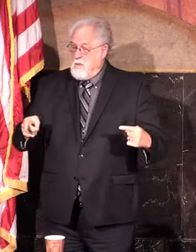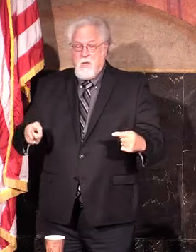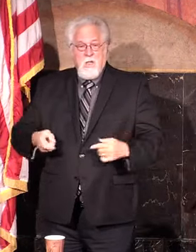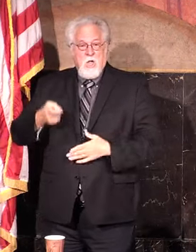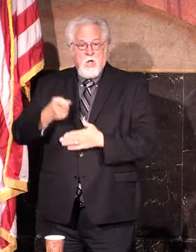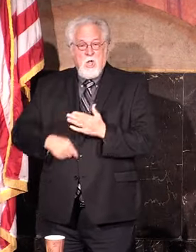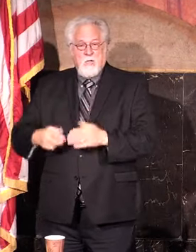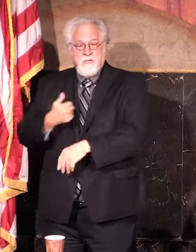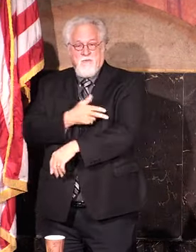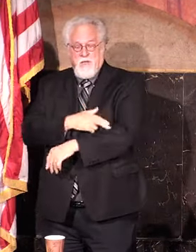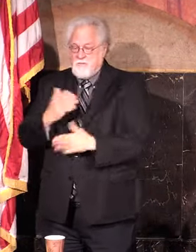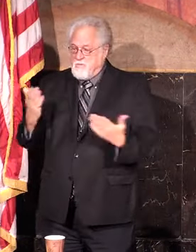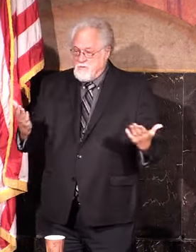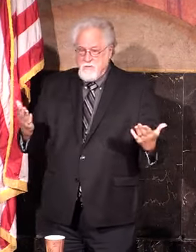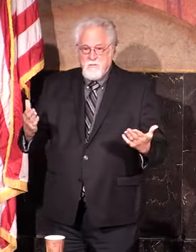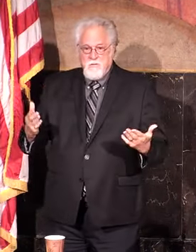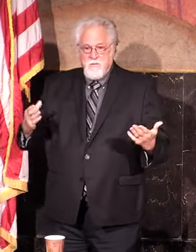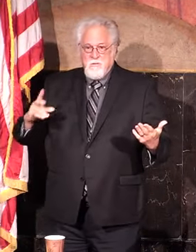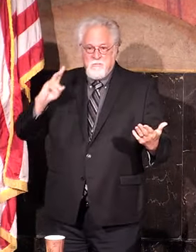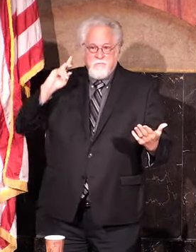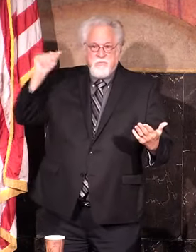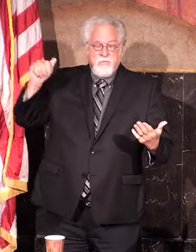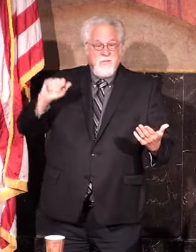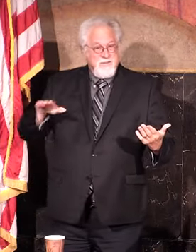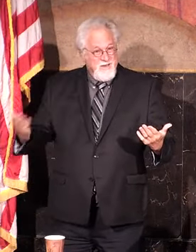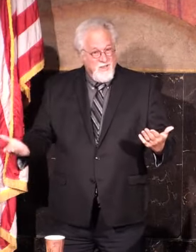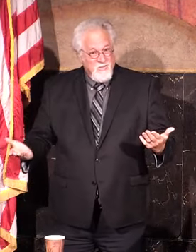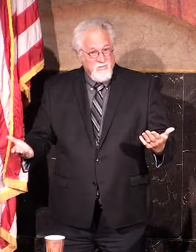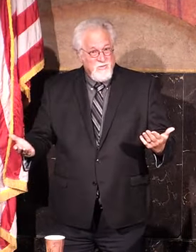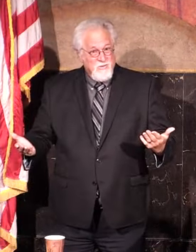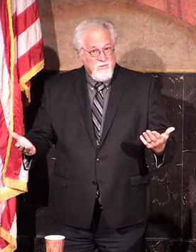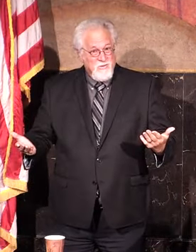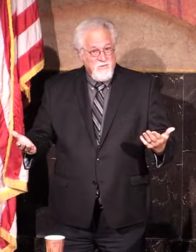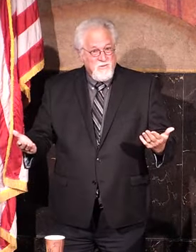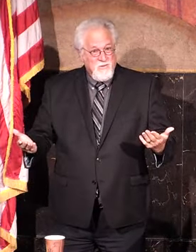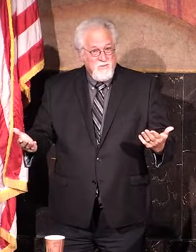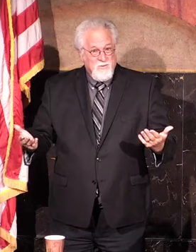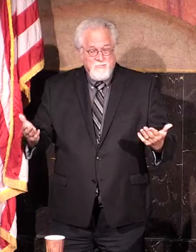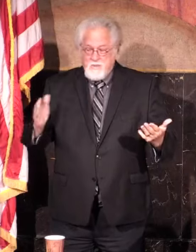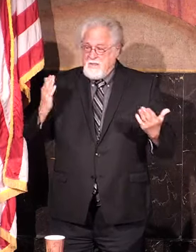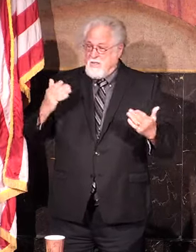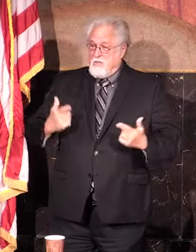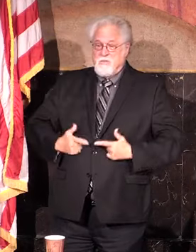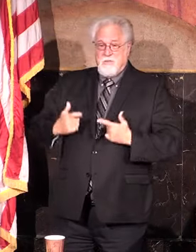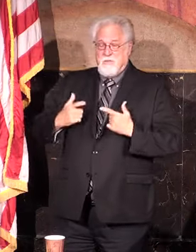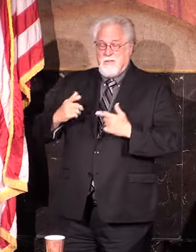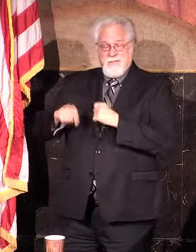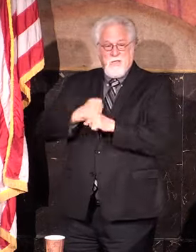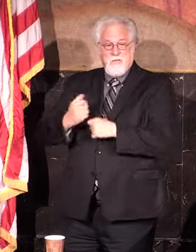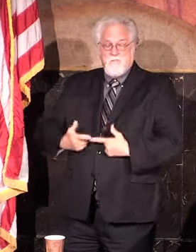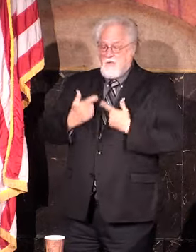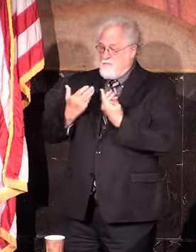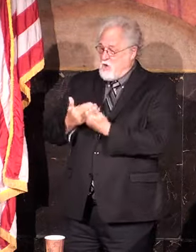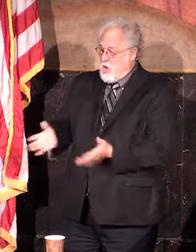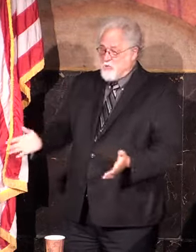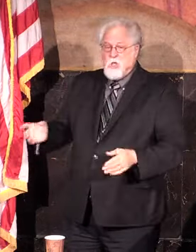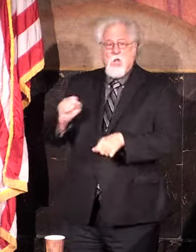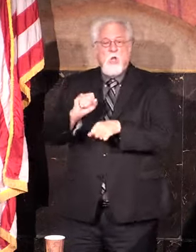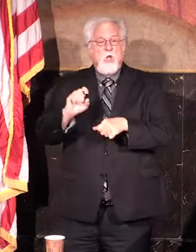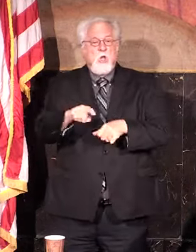of hospitalizations, the cost of death, the years of life lost. When you look at the